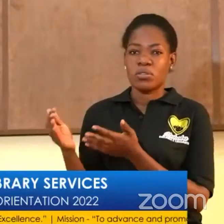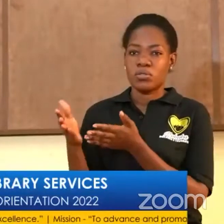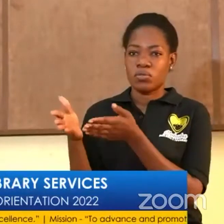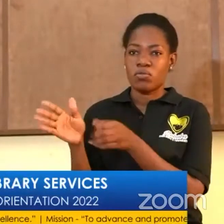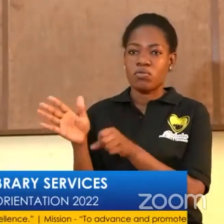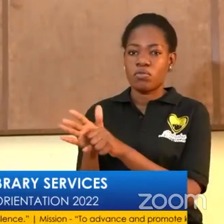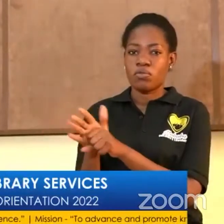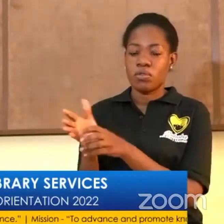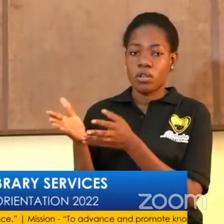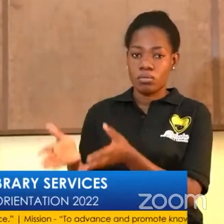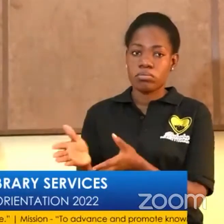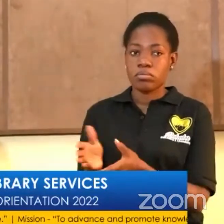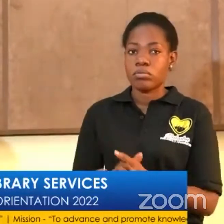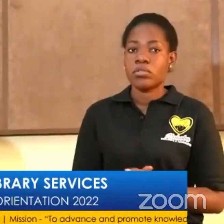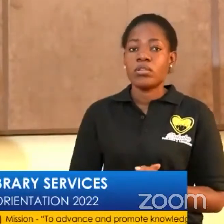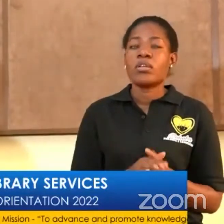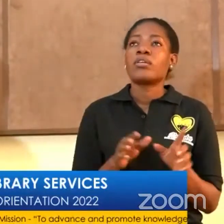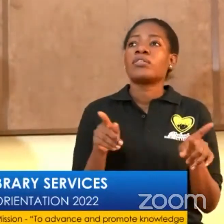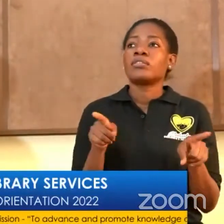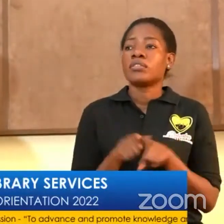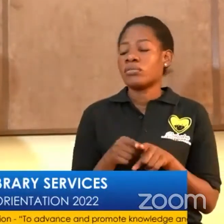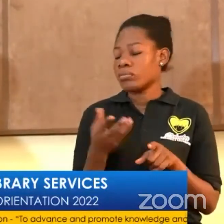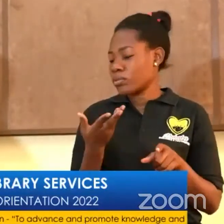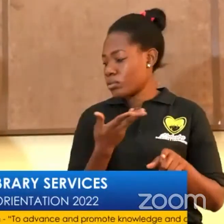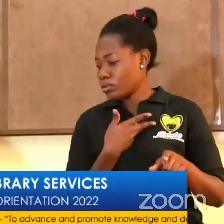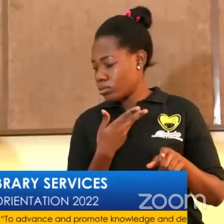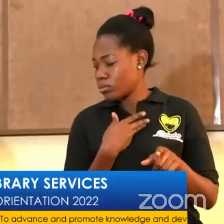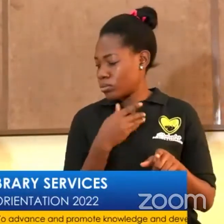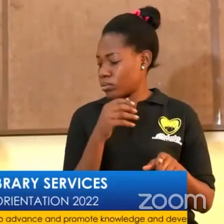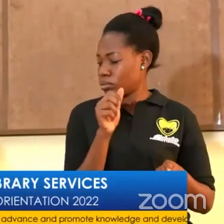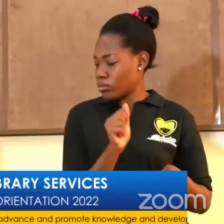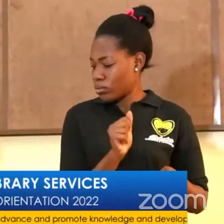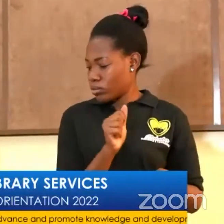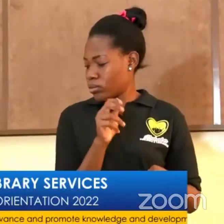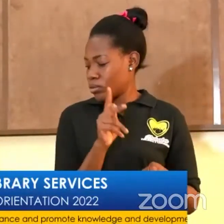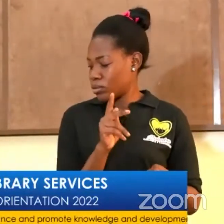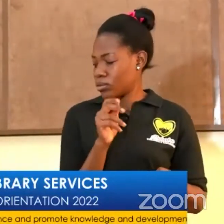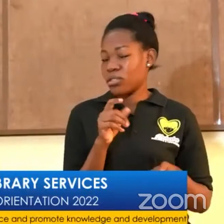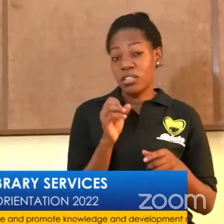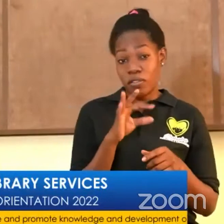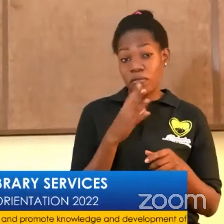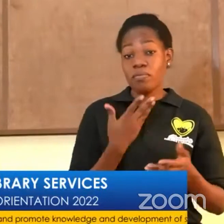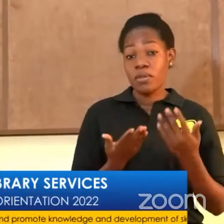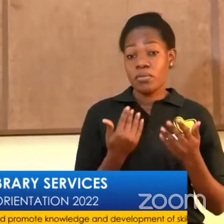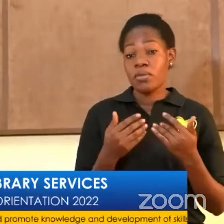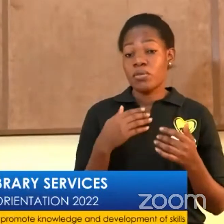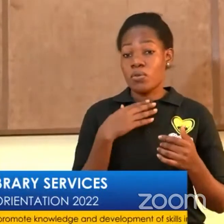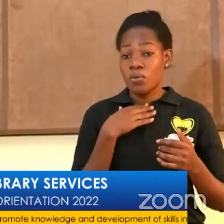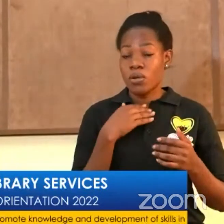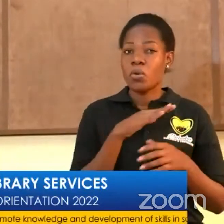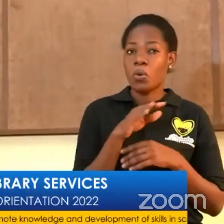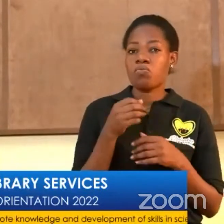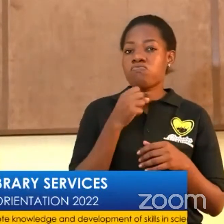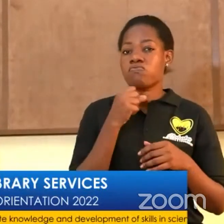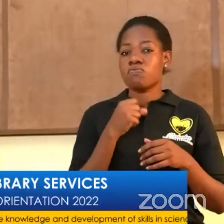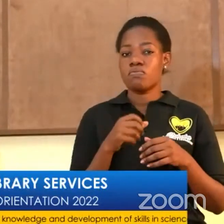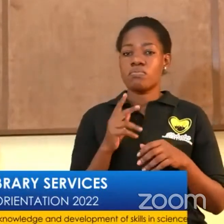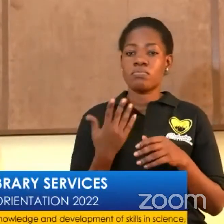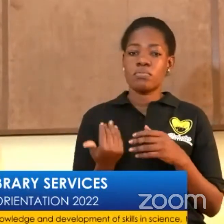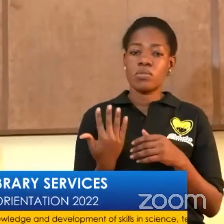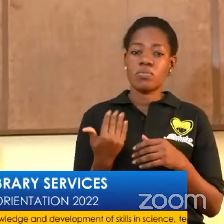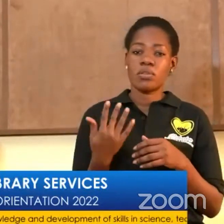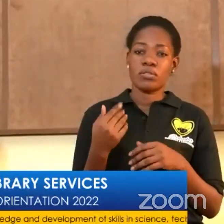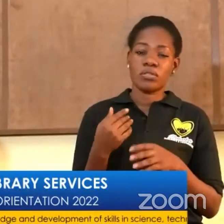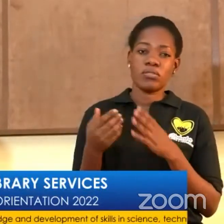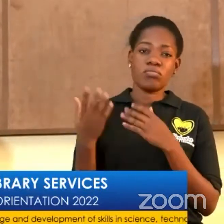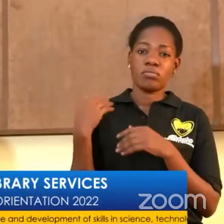things there. We also have an archive there. If you are looking for old papers of the 1980s, the 90s,